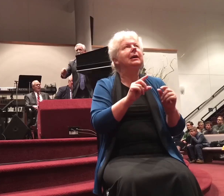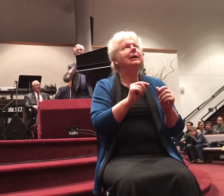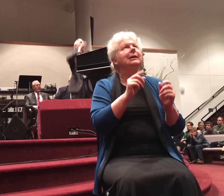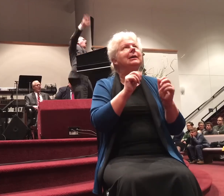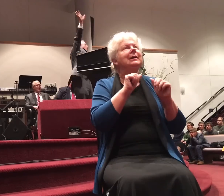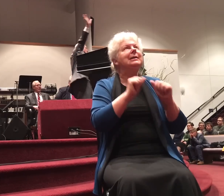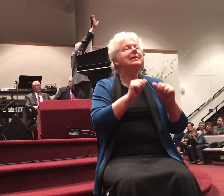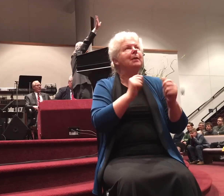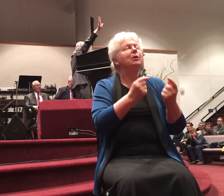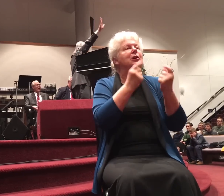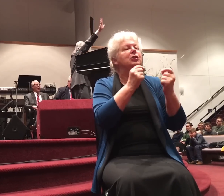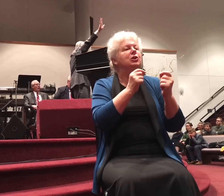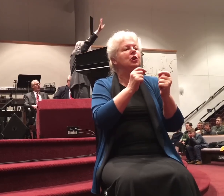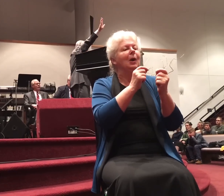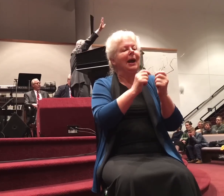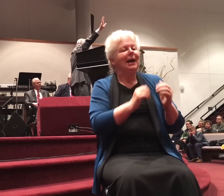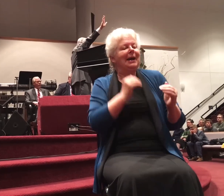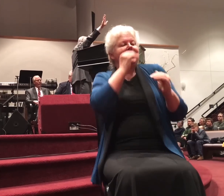above all.